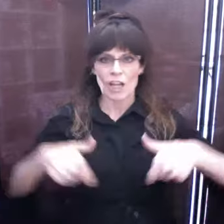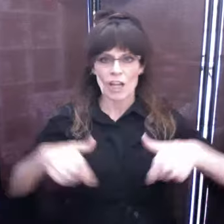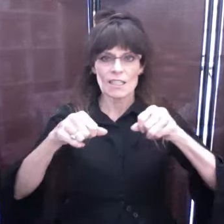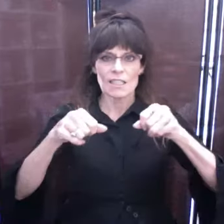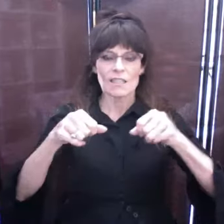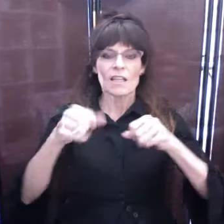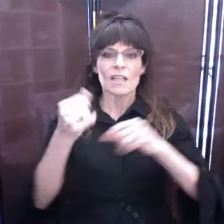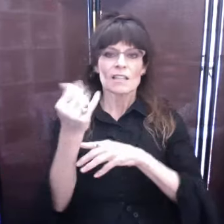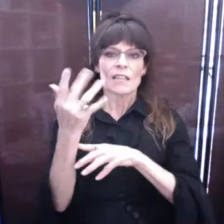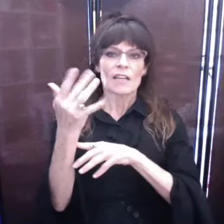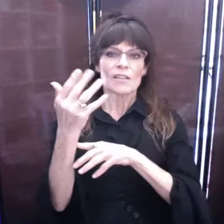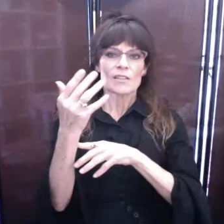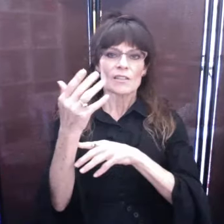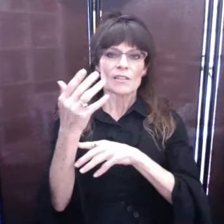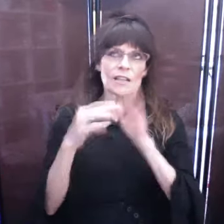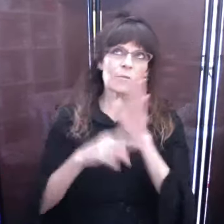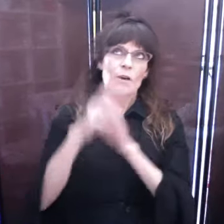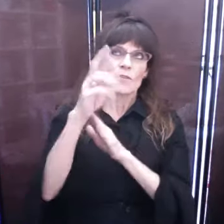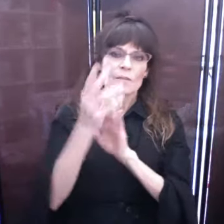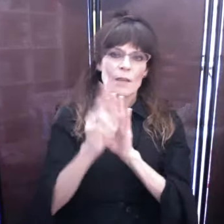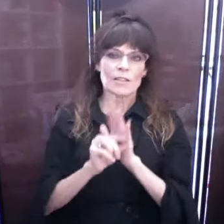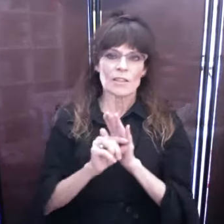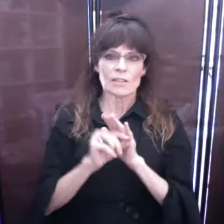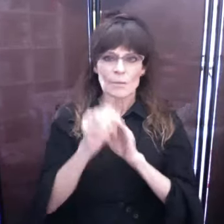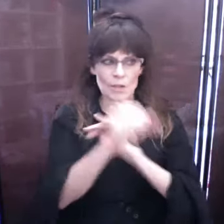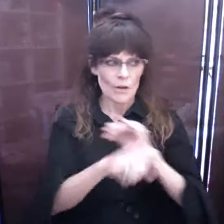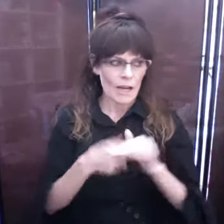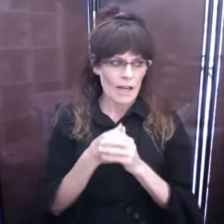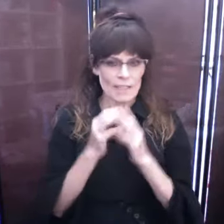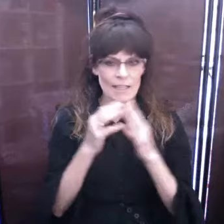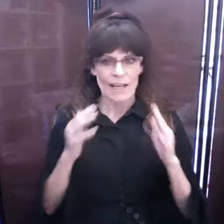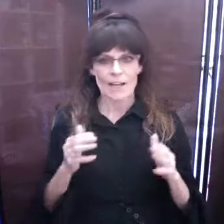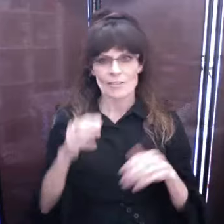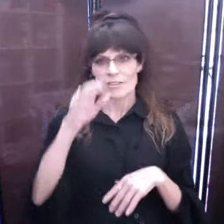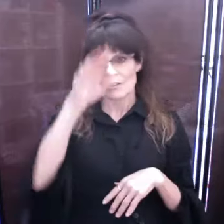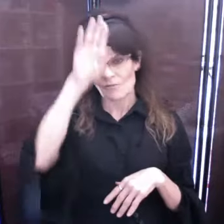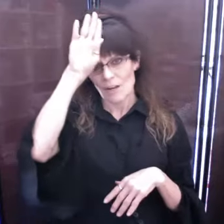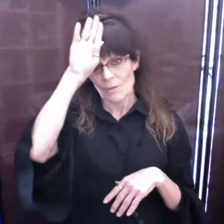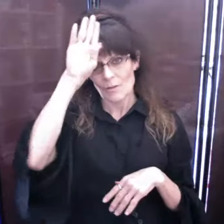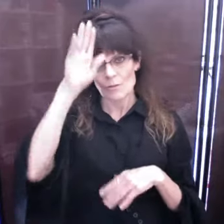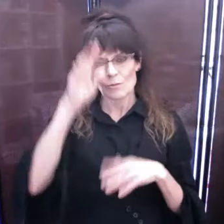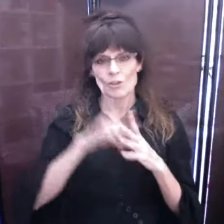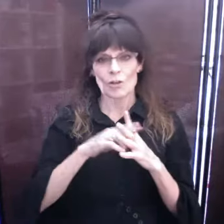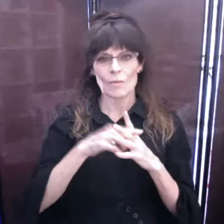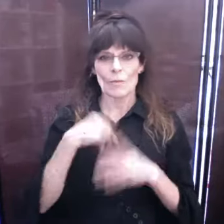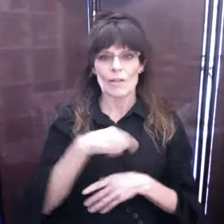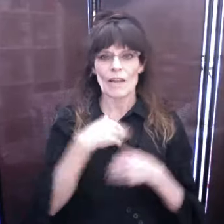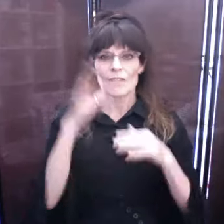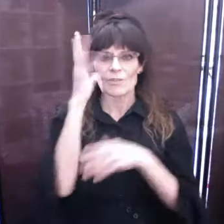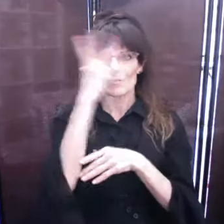backyard. Then we'd go hide in the house because it wasn't legal in the fire department, and probably call the police department. Anyway, we would have these beautiful ceremonies and then hide